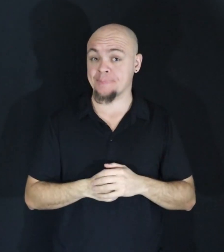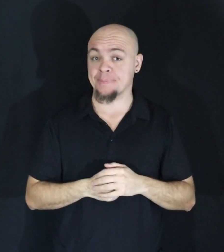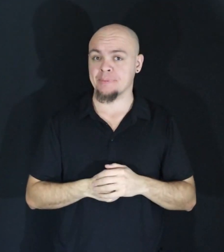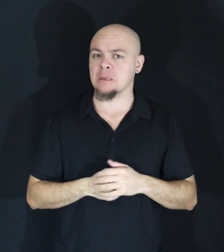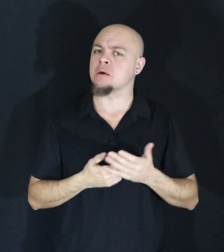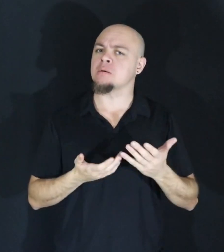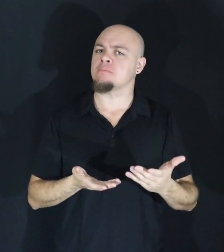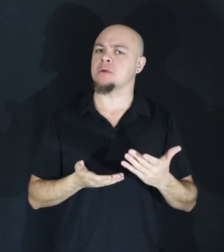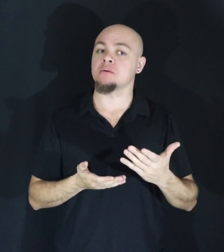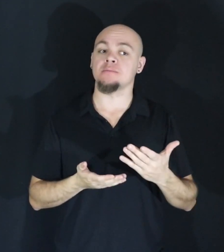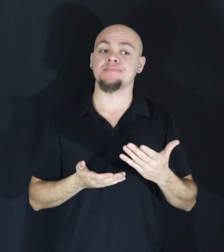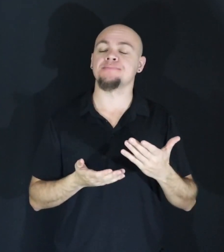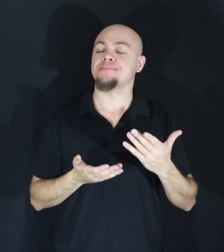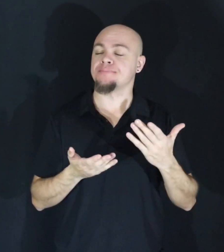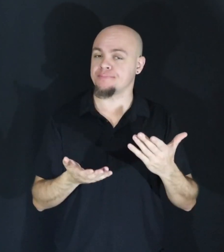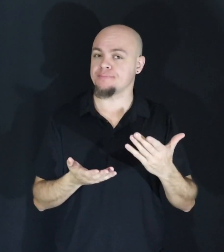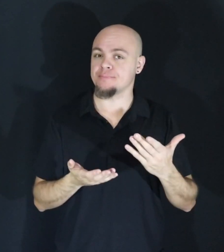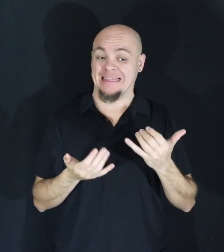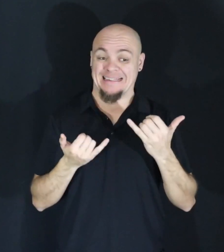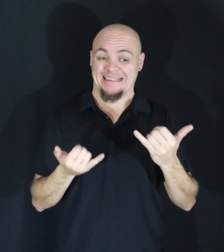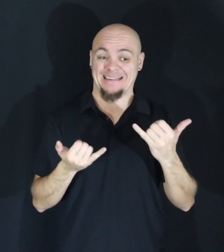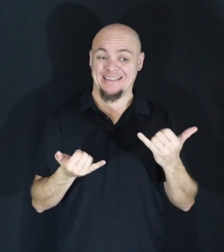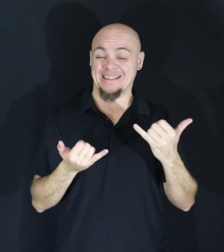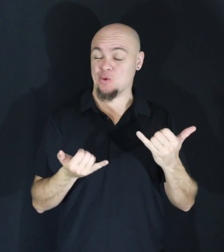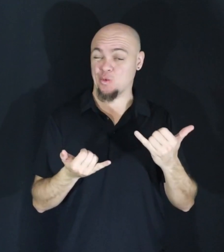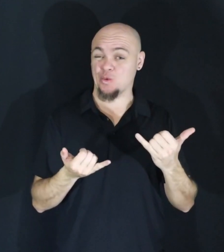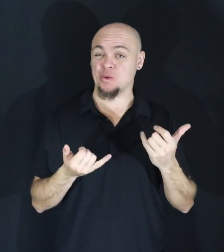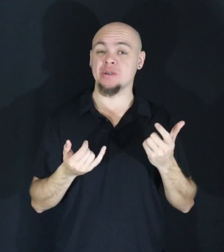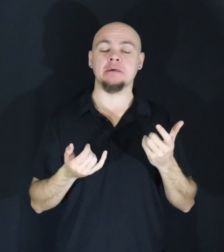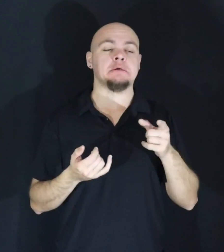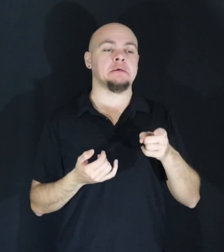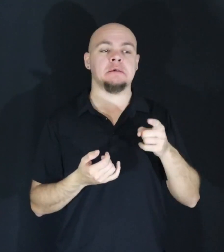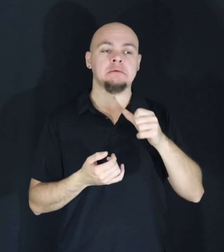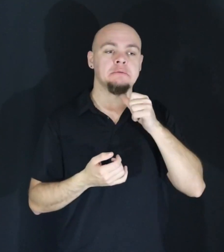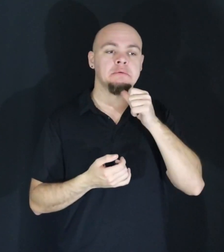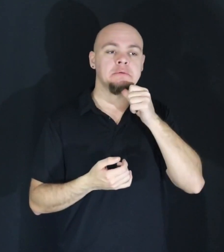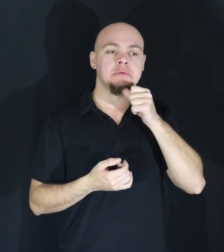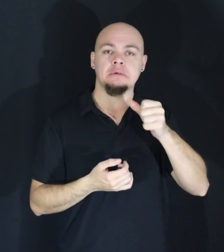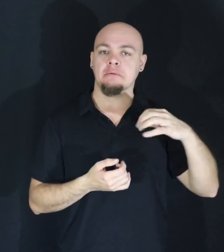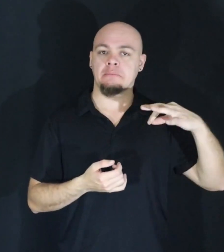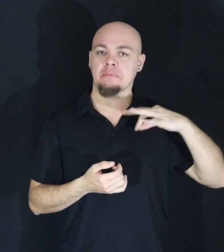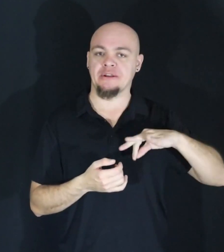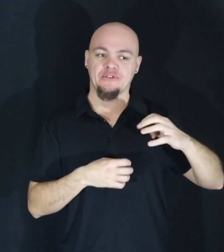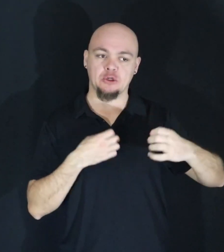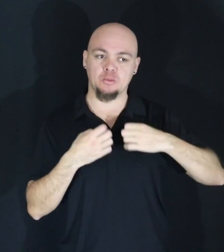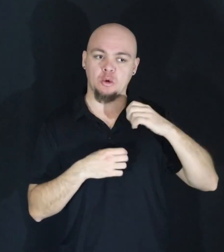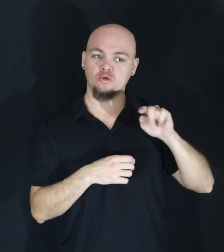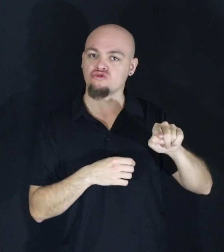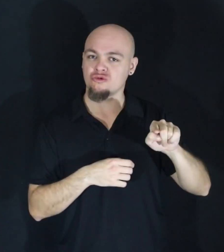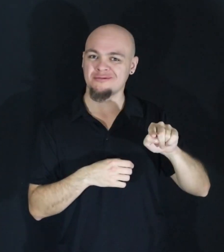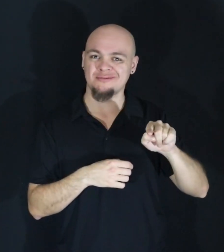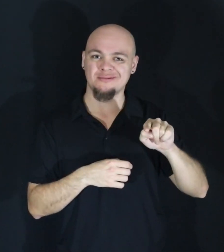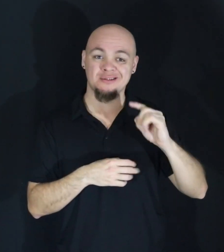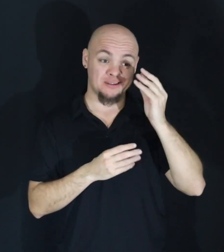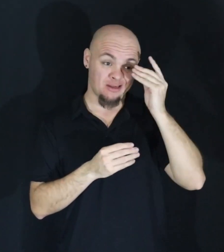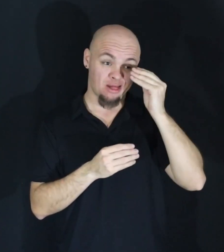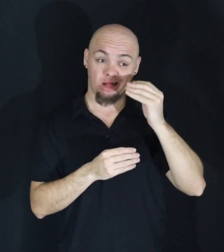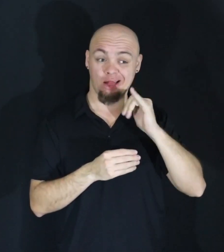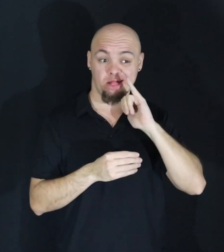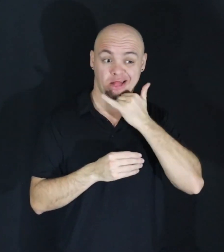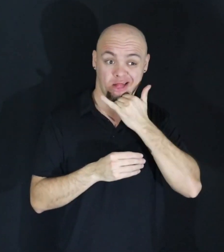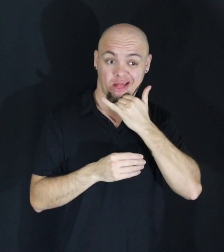Yet we have normalized making unhelpful emotions and thinking in unhelpful